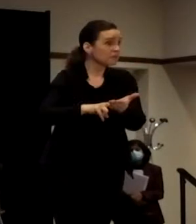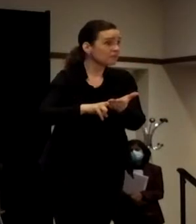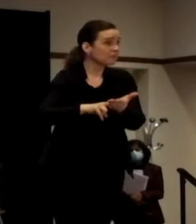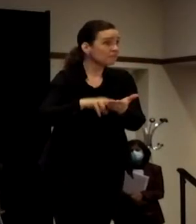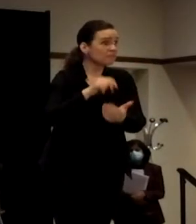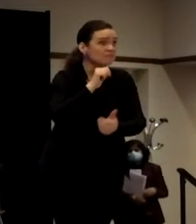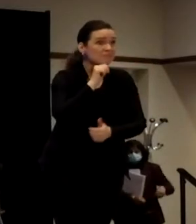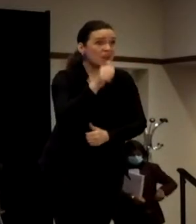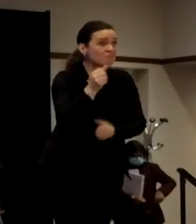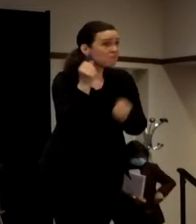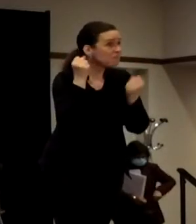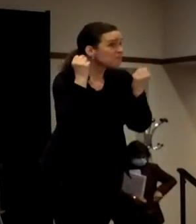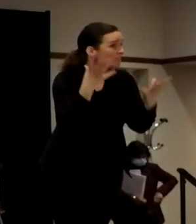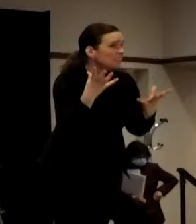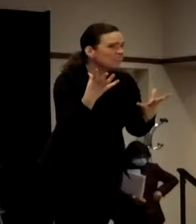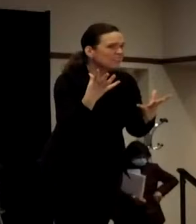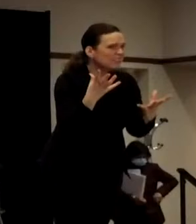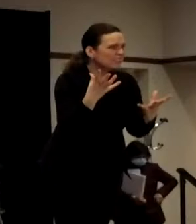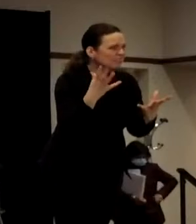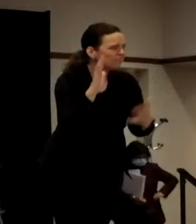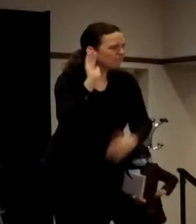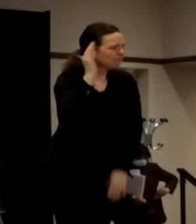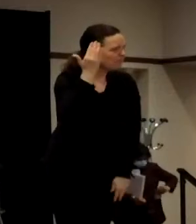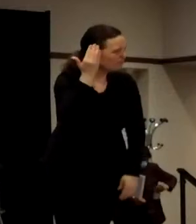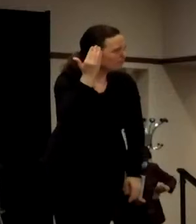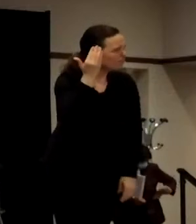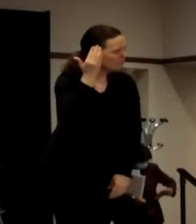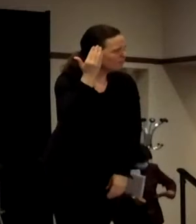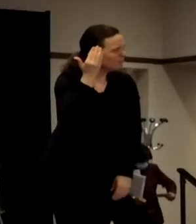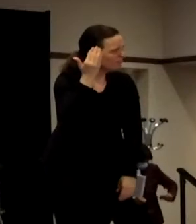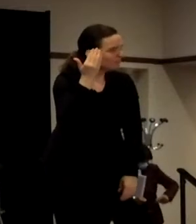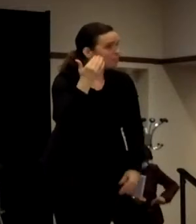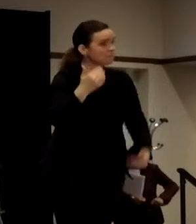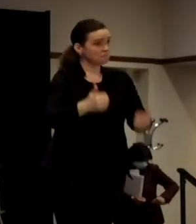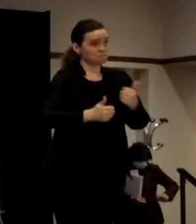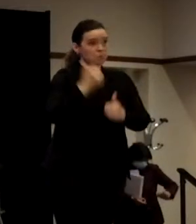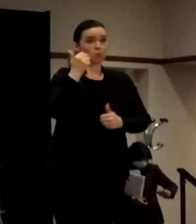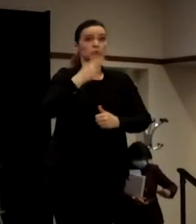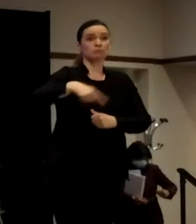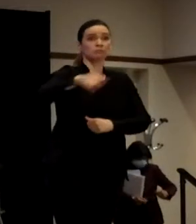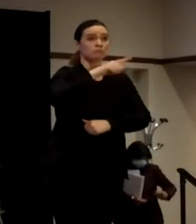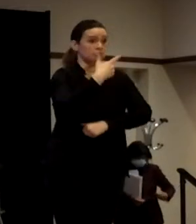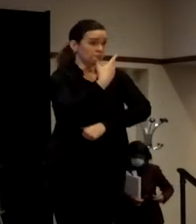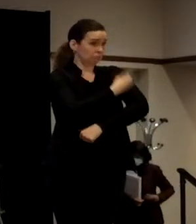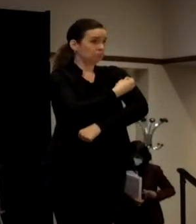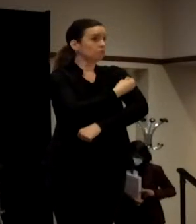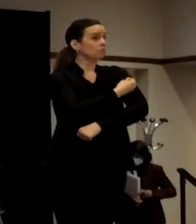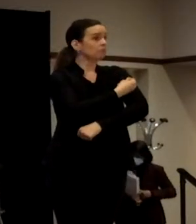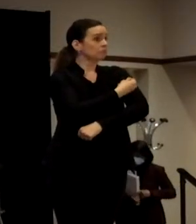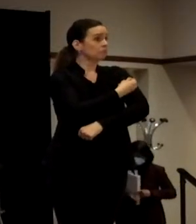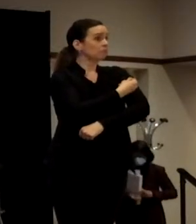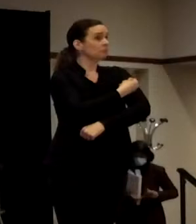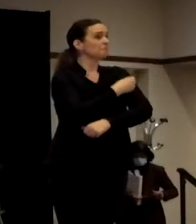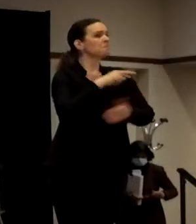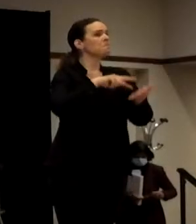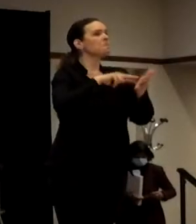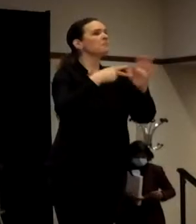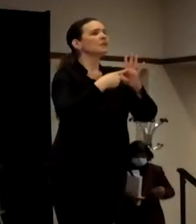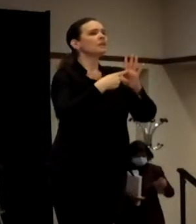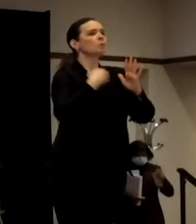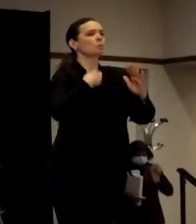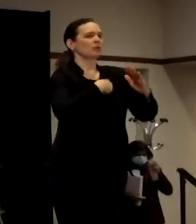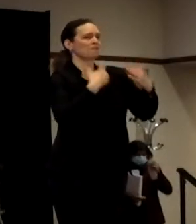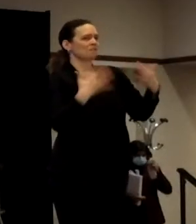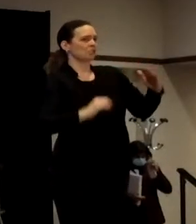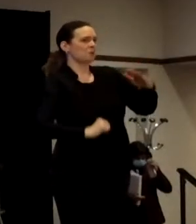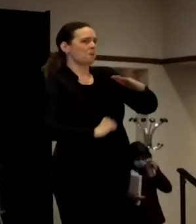really to the point where we may be getting to capacity. Some people, remember, just aren't going to get